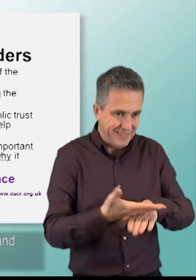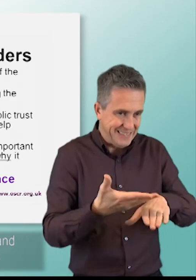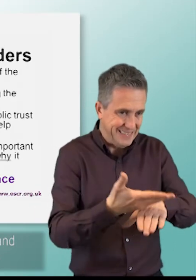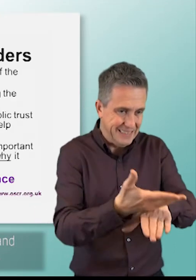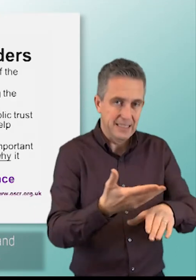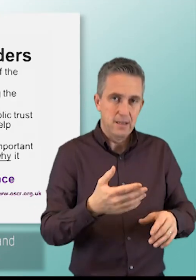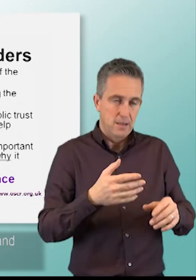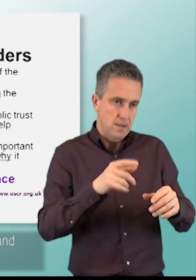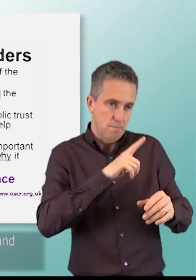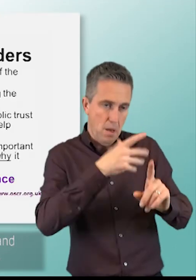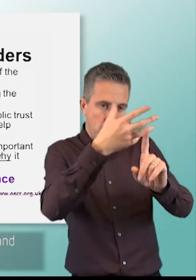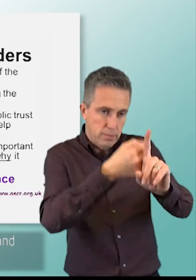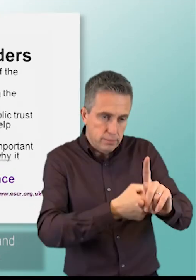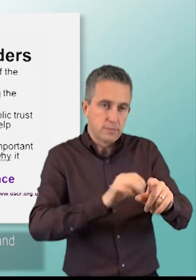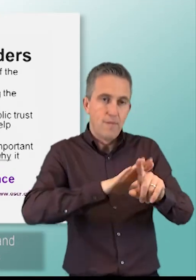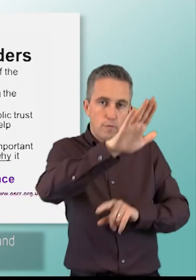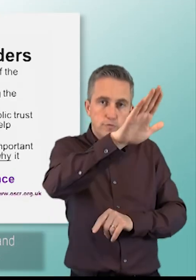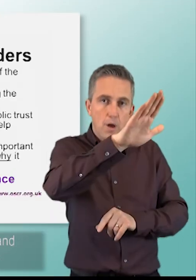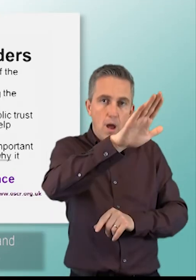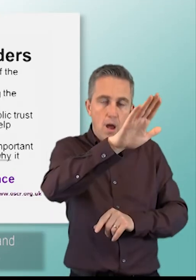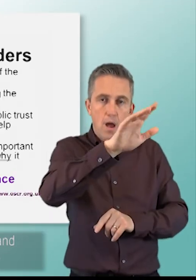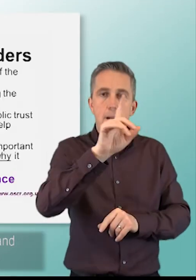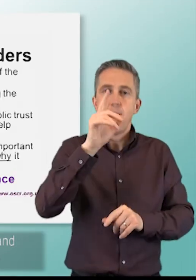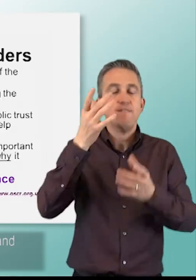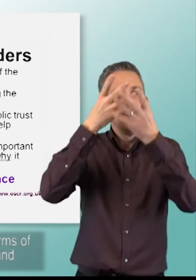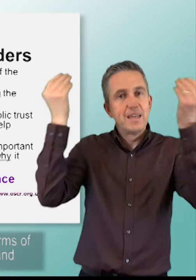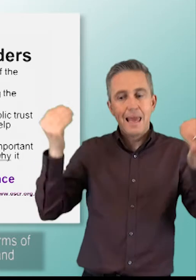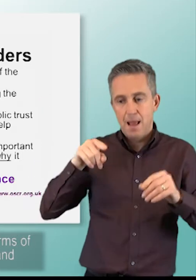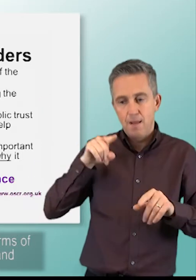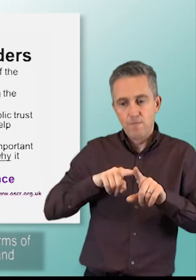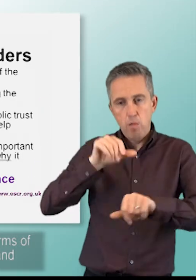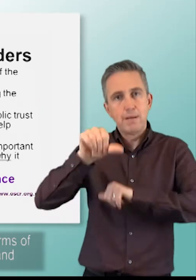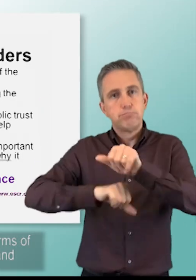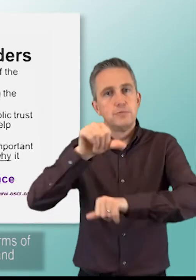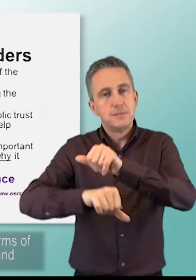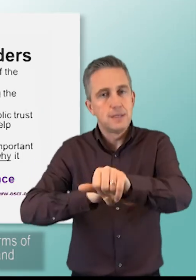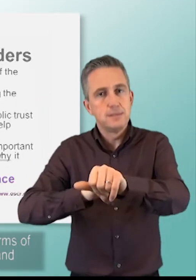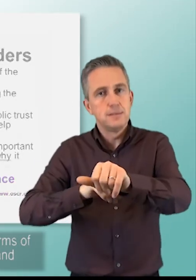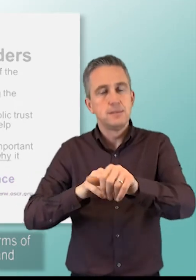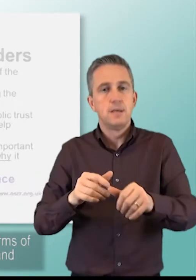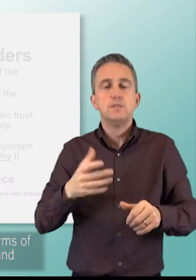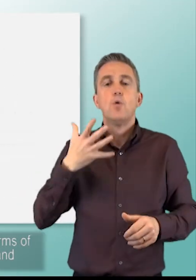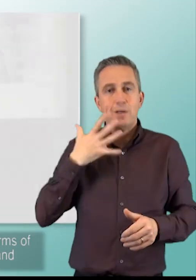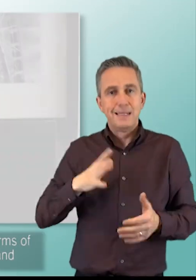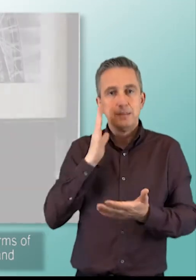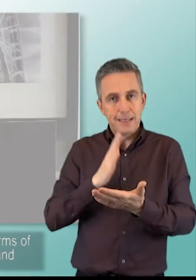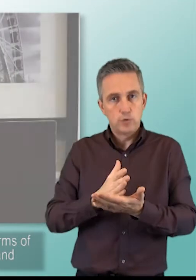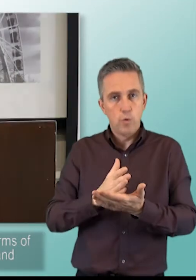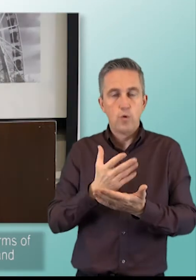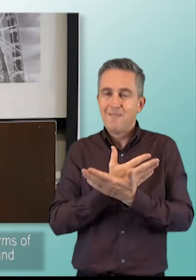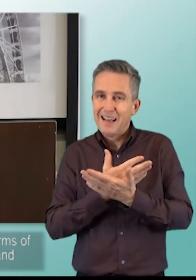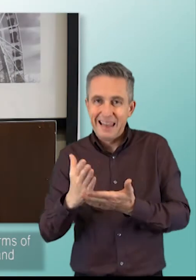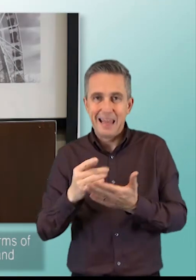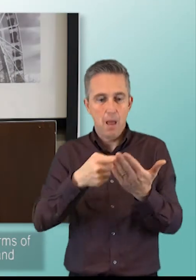activities and its kind of purposes and its plans for the future. But having robust governance is very important in terms of strong decision